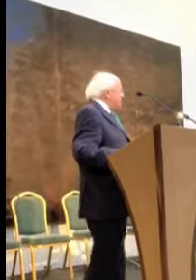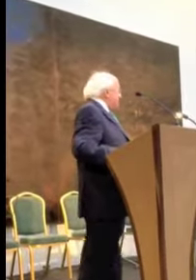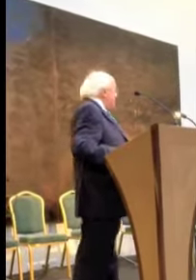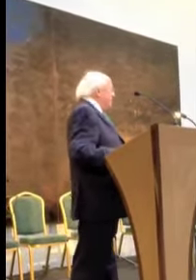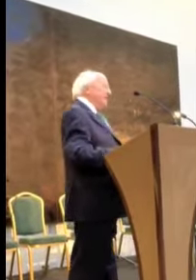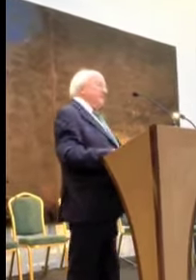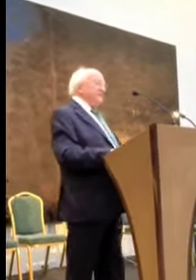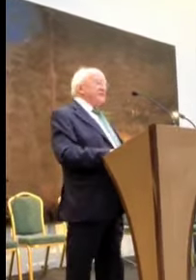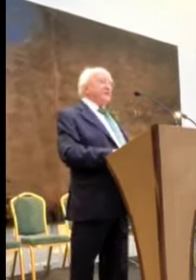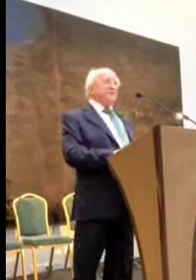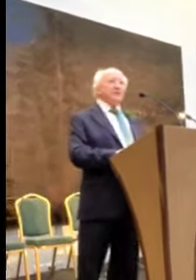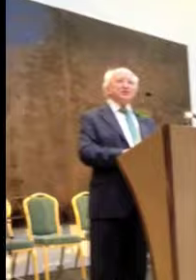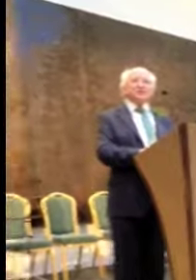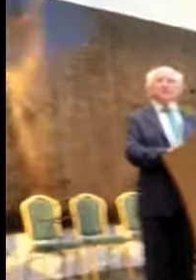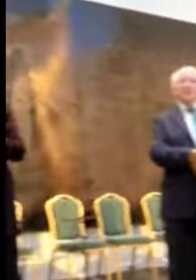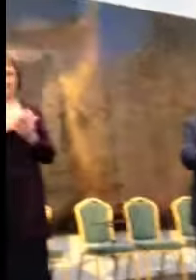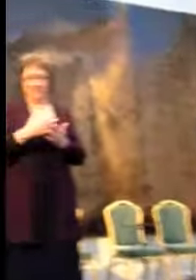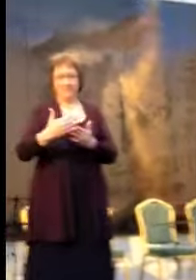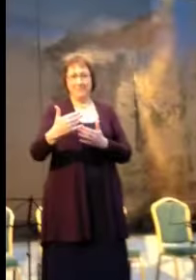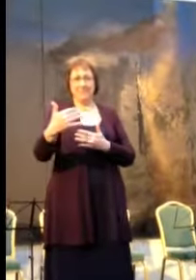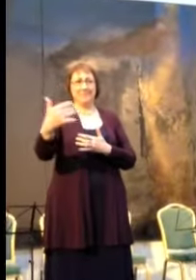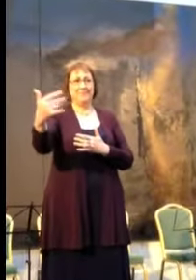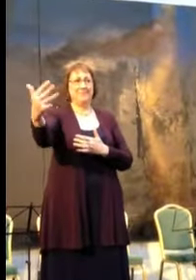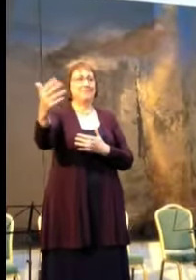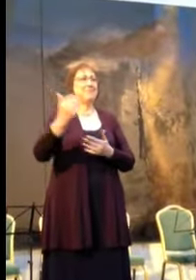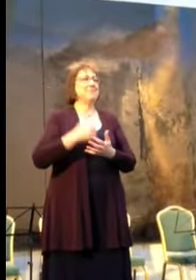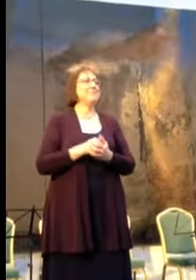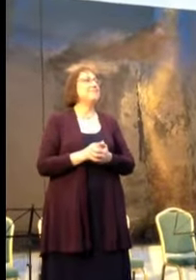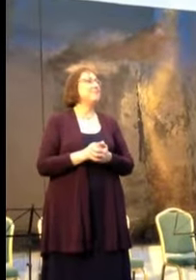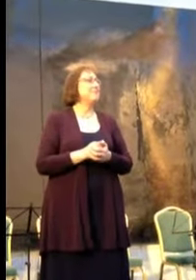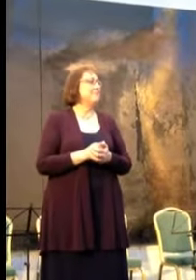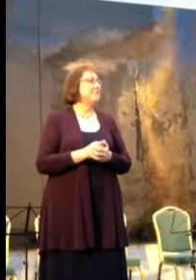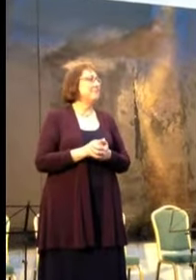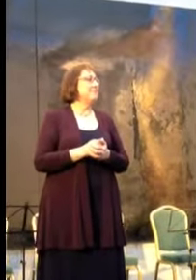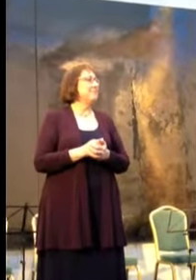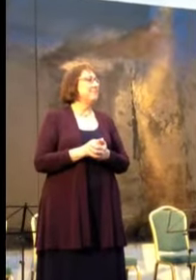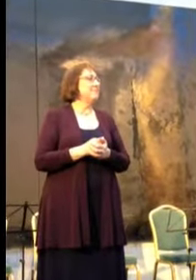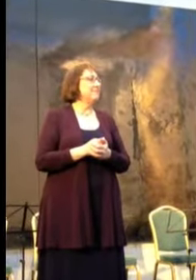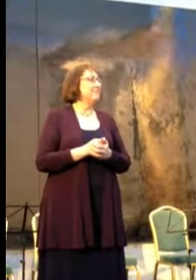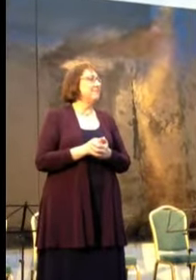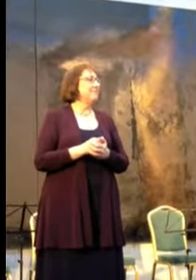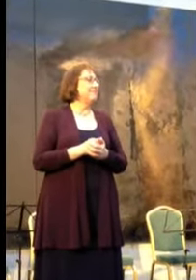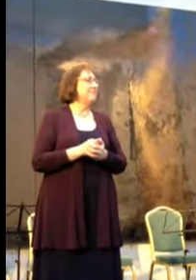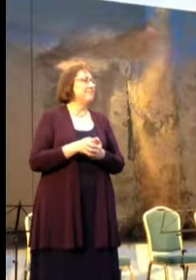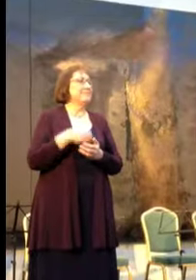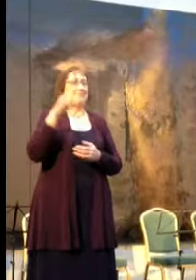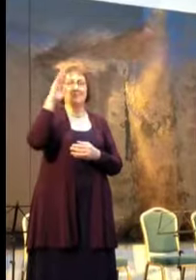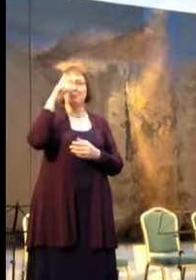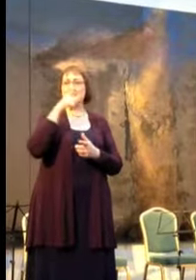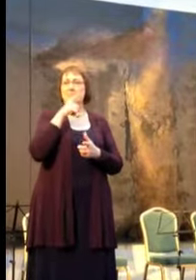get out just to 14 foot road clear got illen a tataki